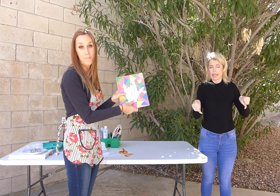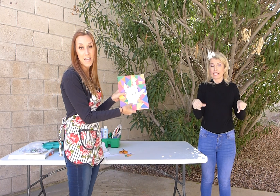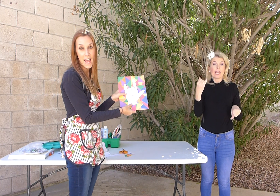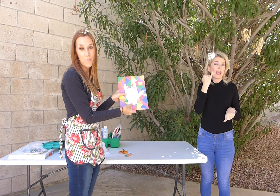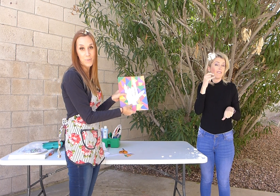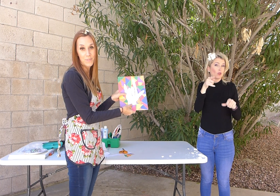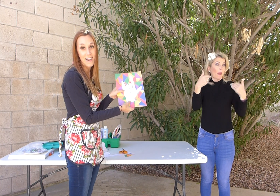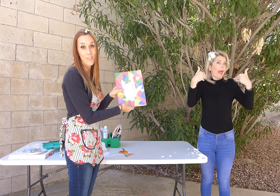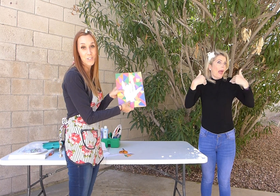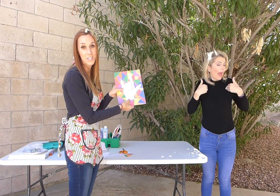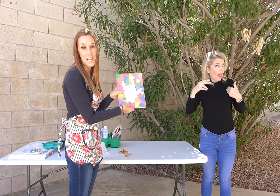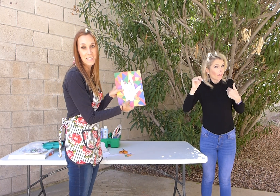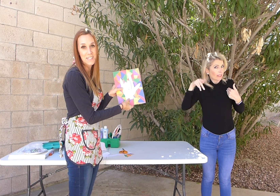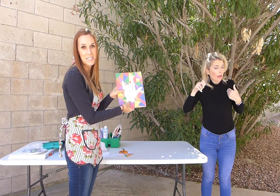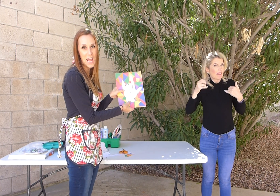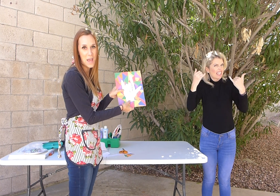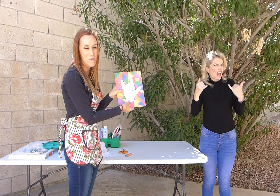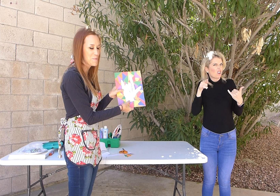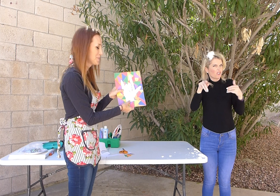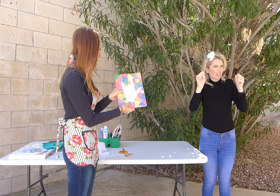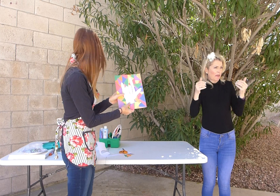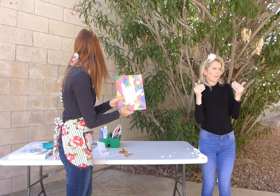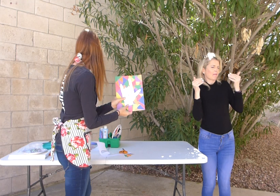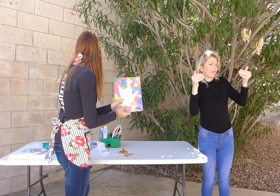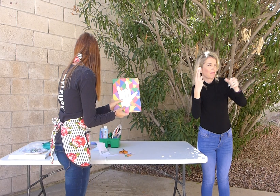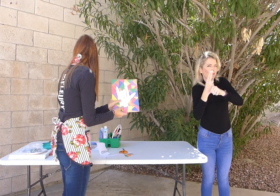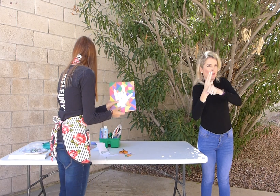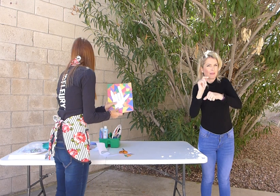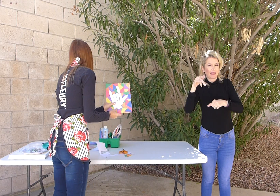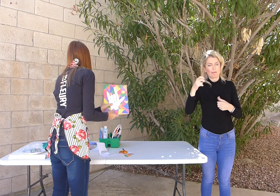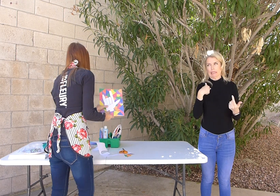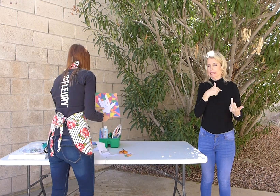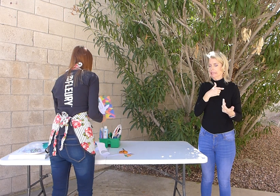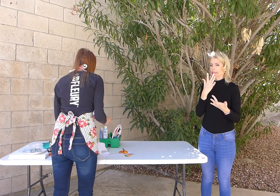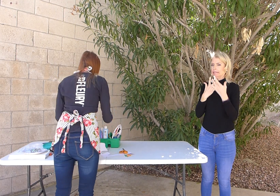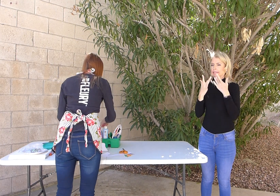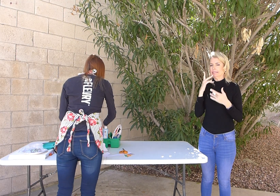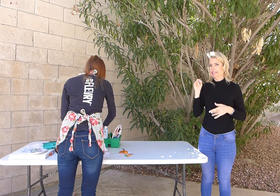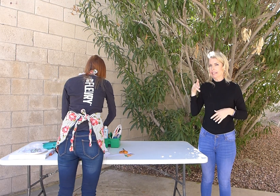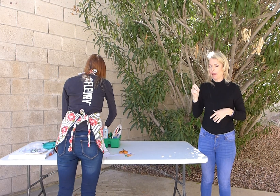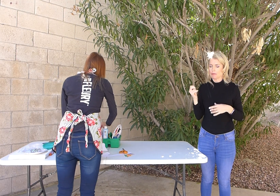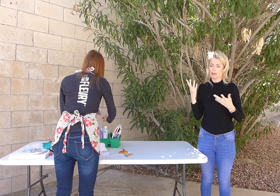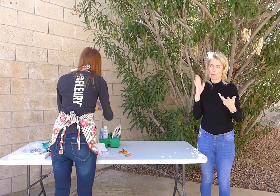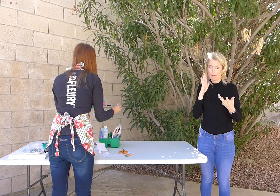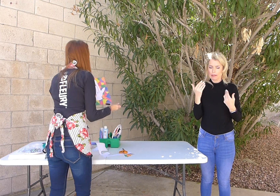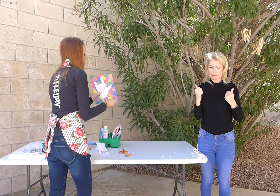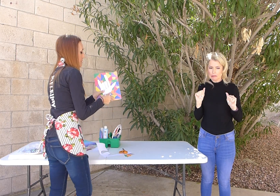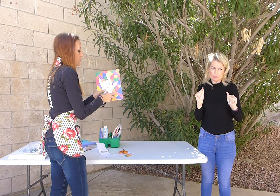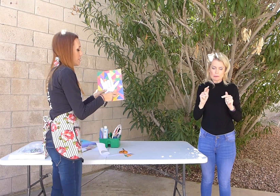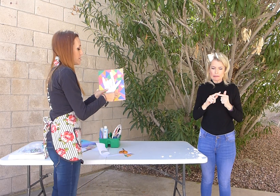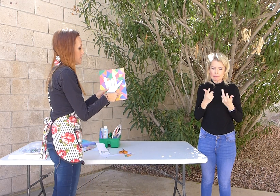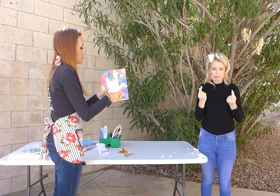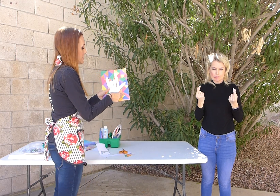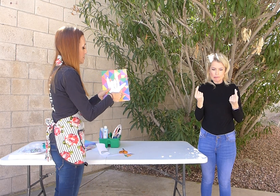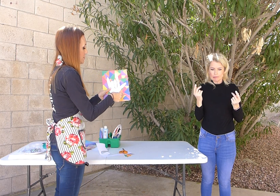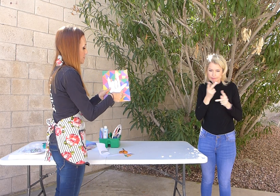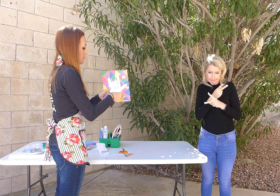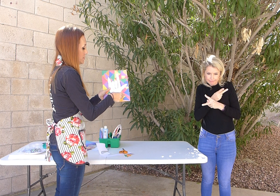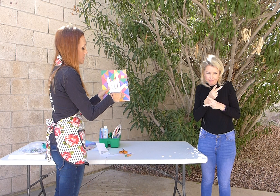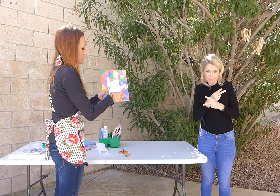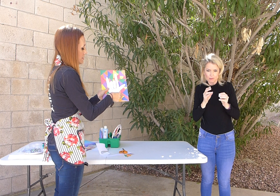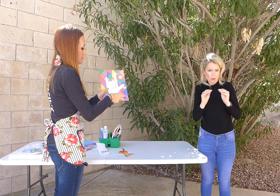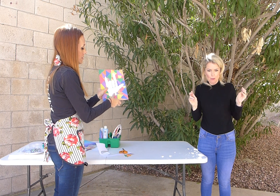you have tape, now is your chance to tape. We do not, so we're going to improvise. And what you're going to